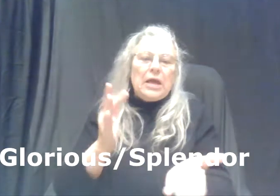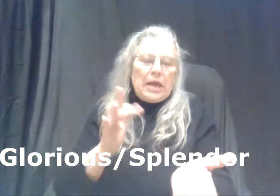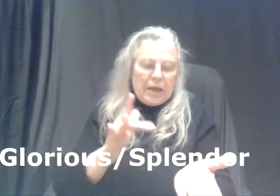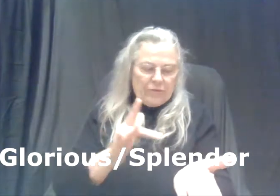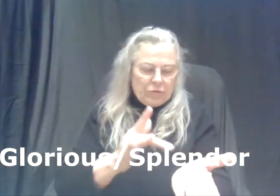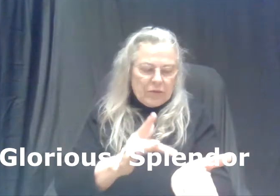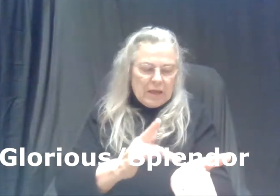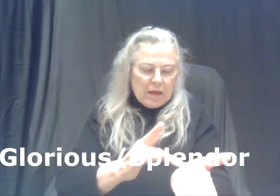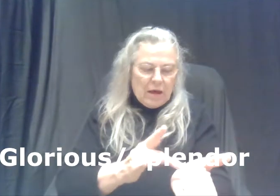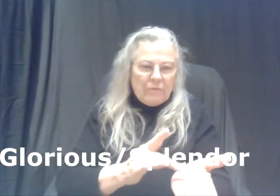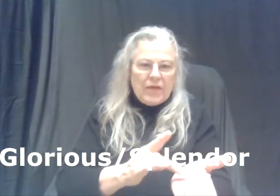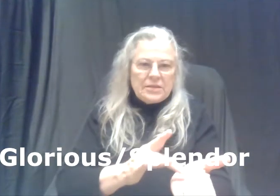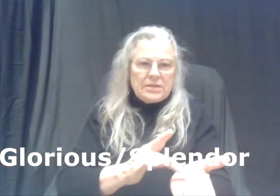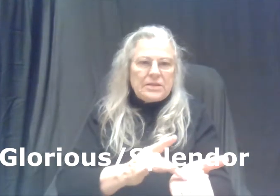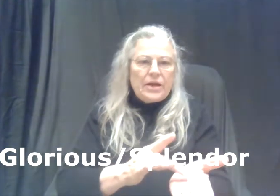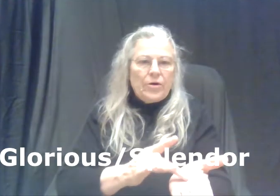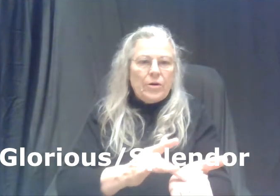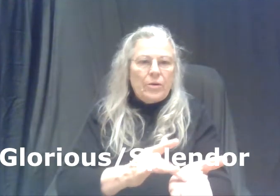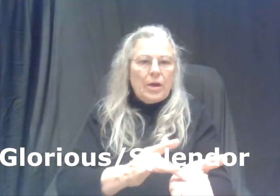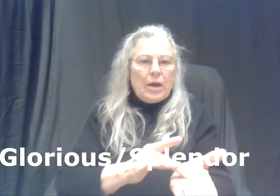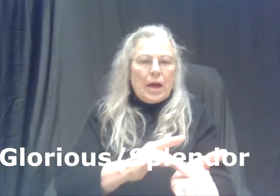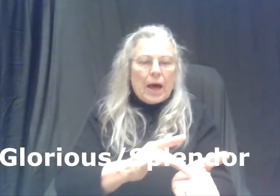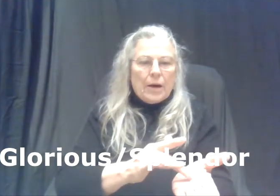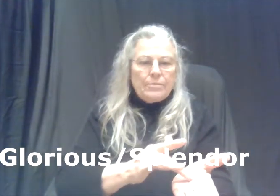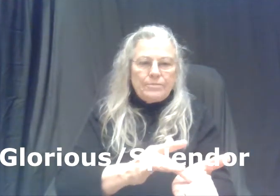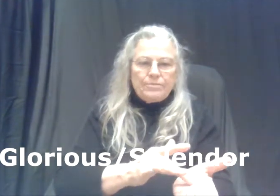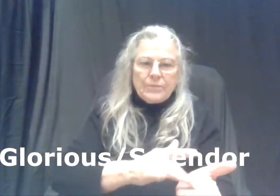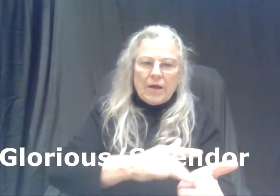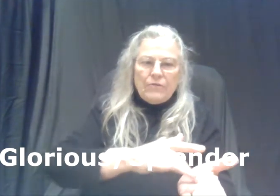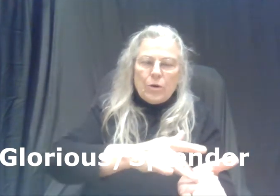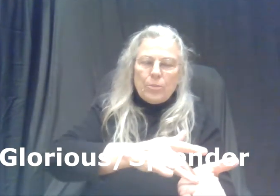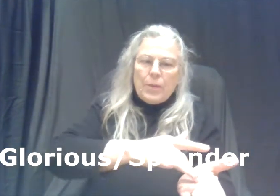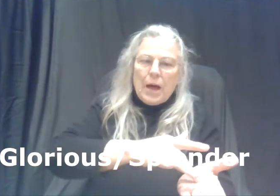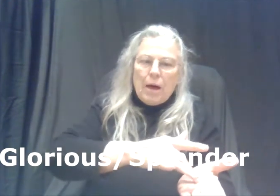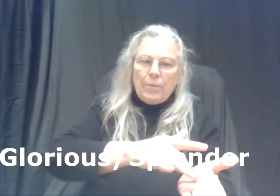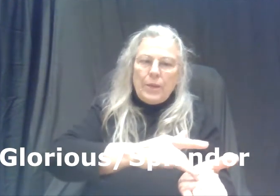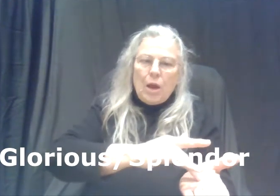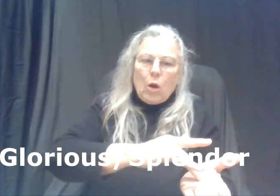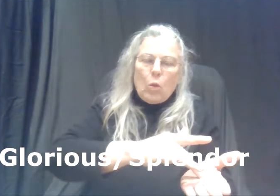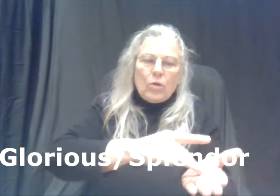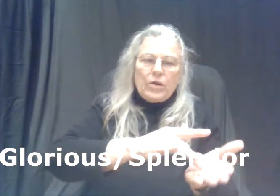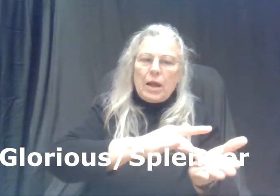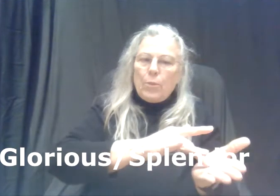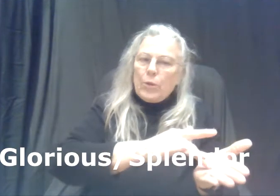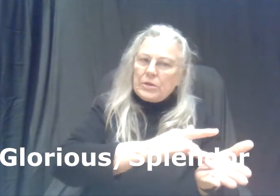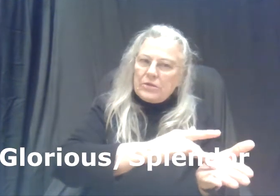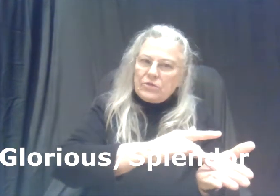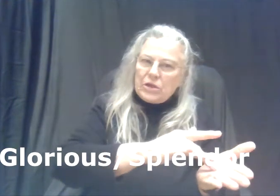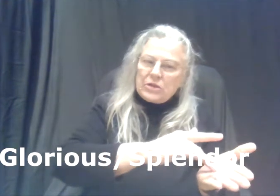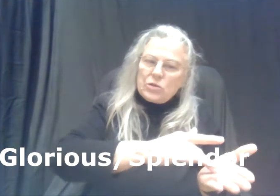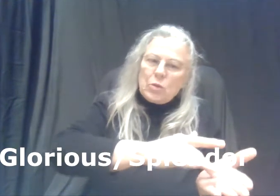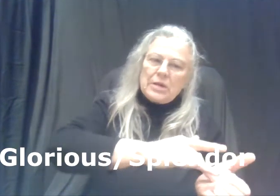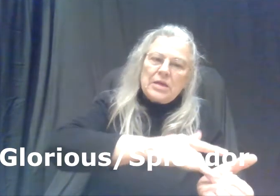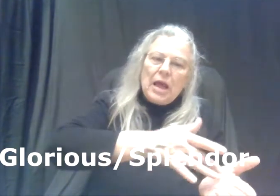you think of that center of your palm where the nail prints of Jesus was, and